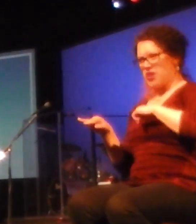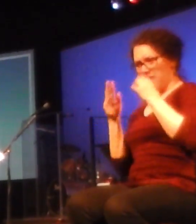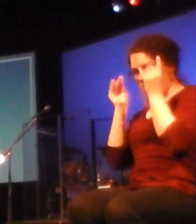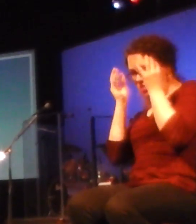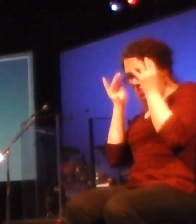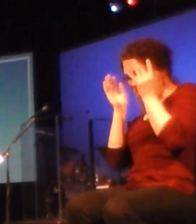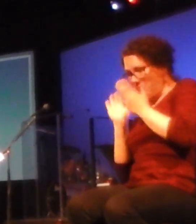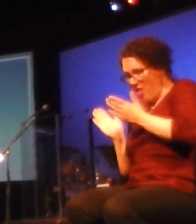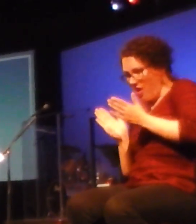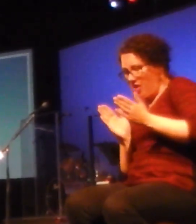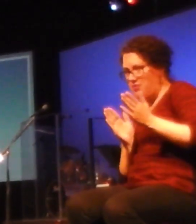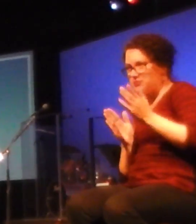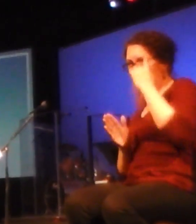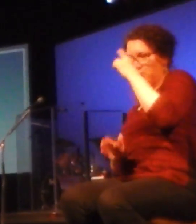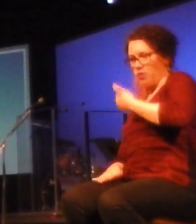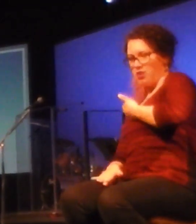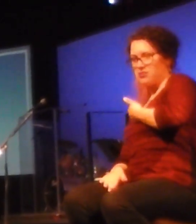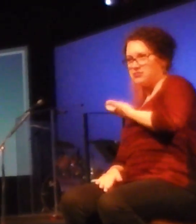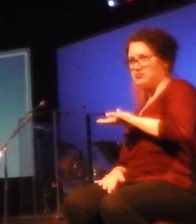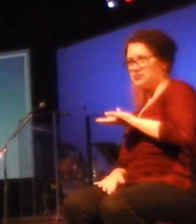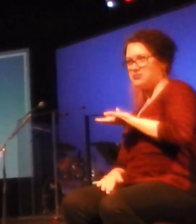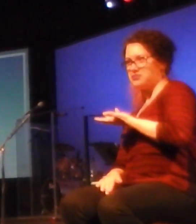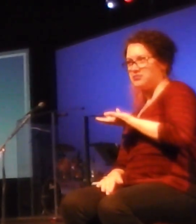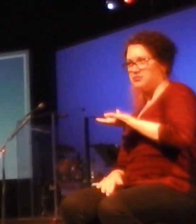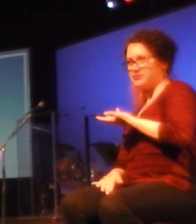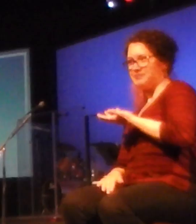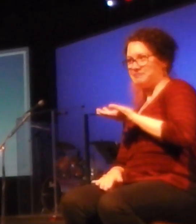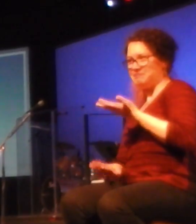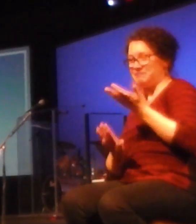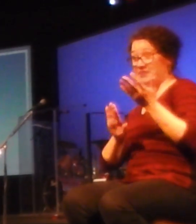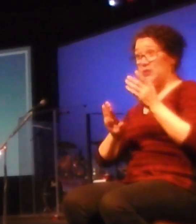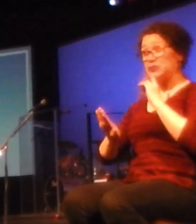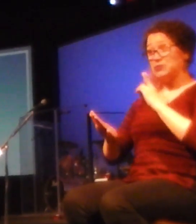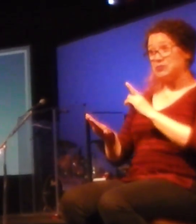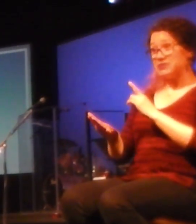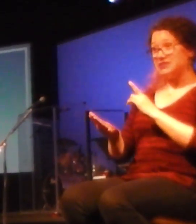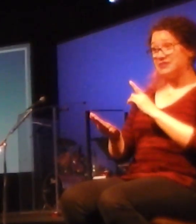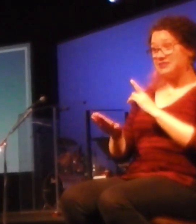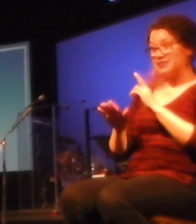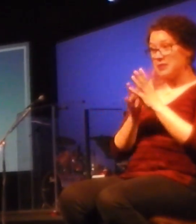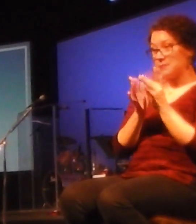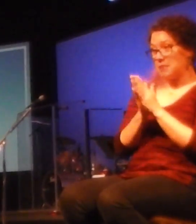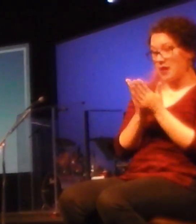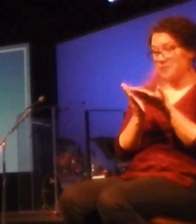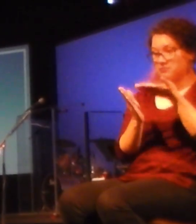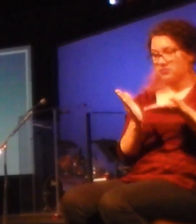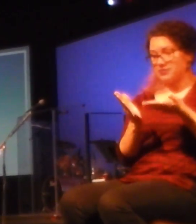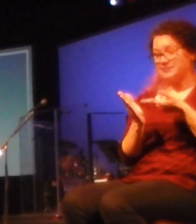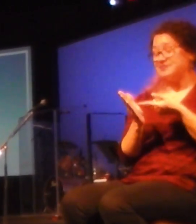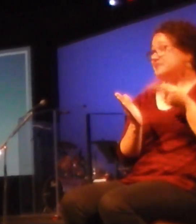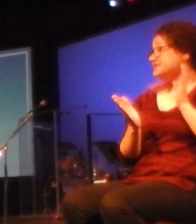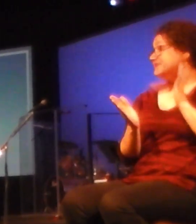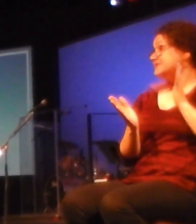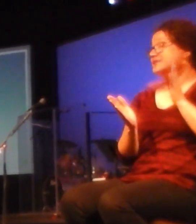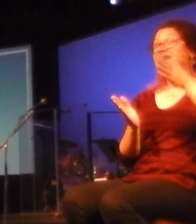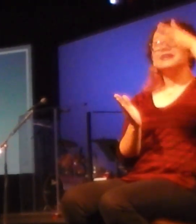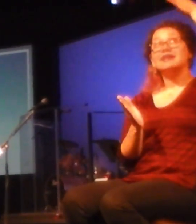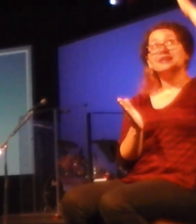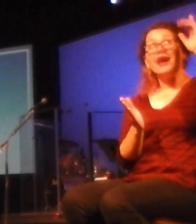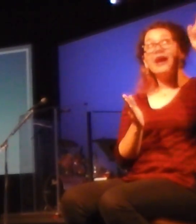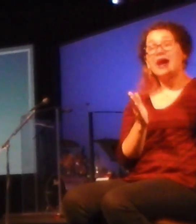plans about us. And instead, the actual passage is saying, no,